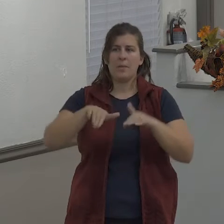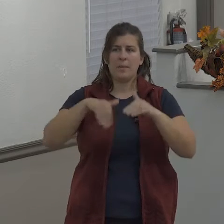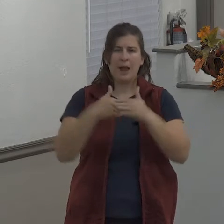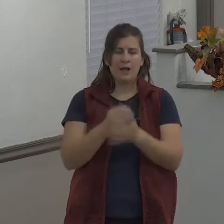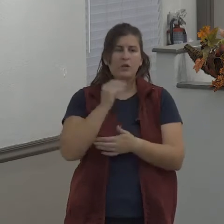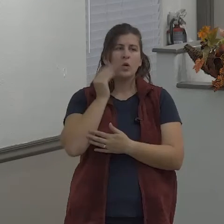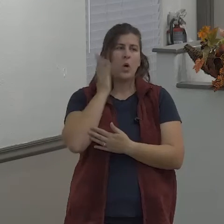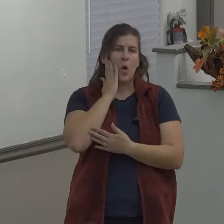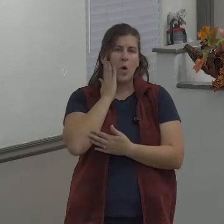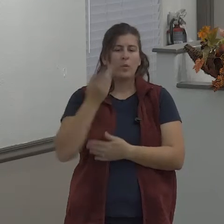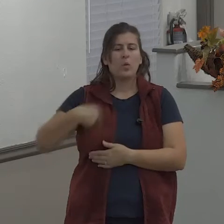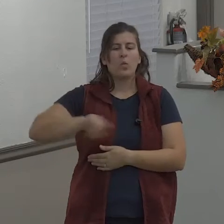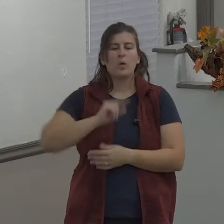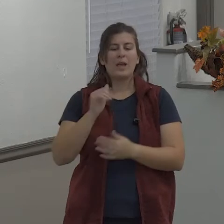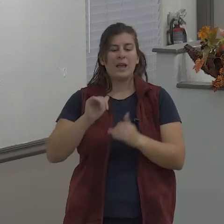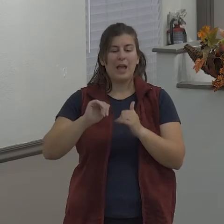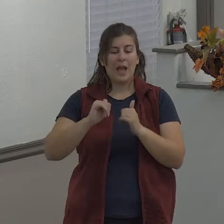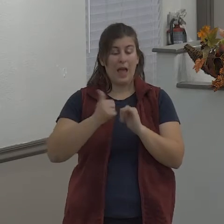We do it with our tongue.